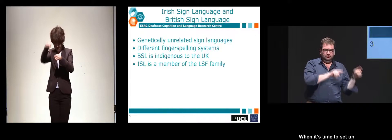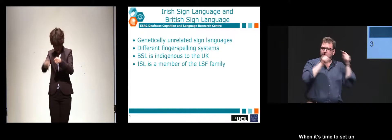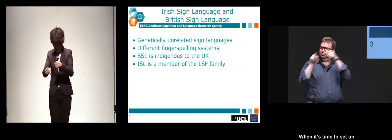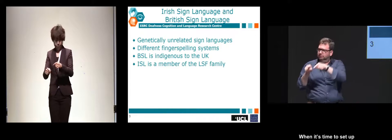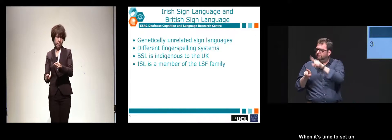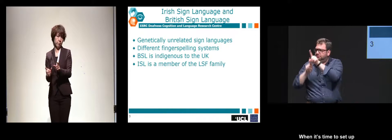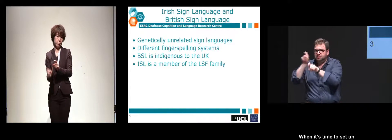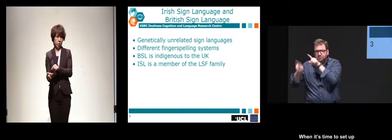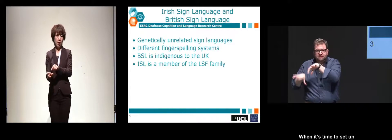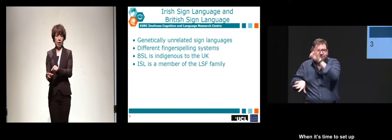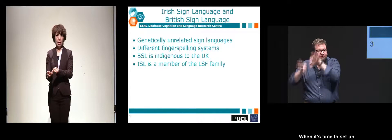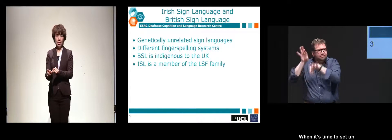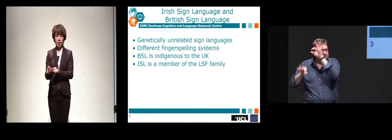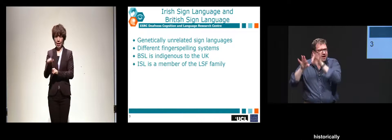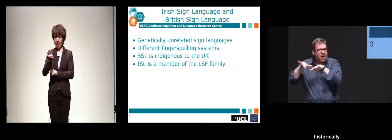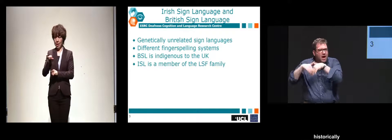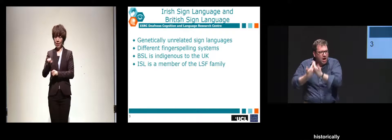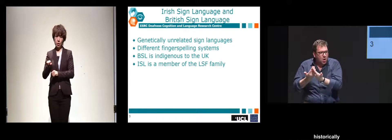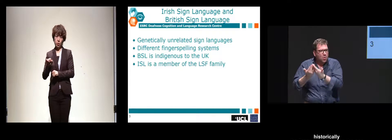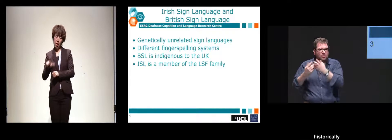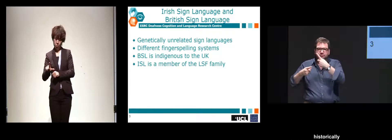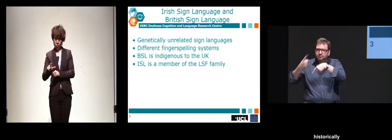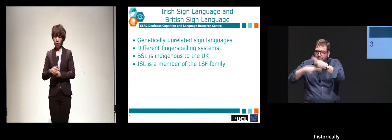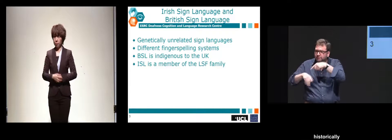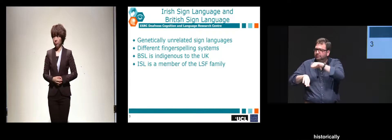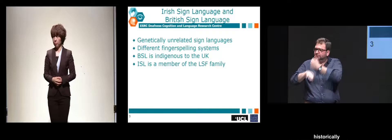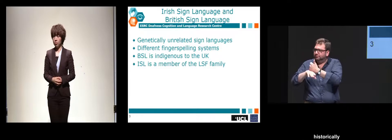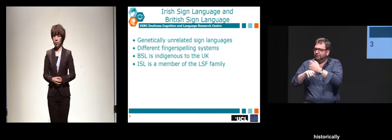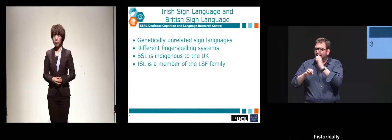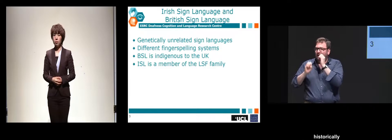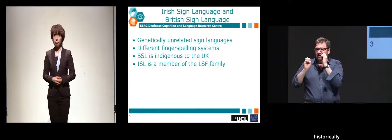When it's time to set up a deaf school, historically,